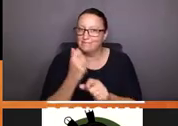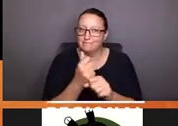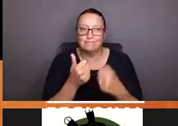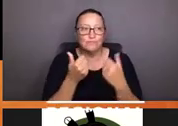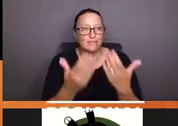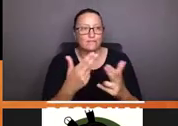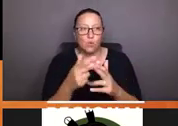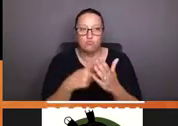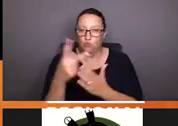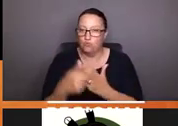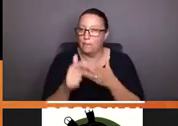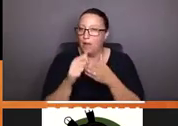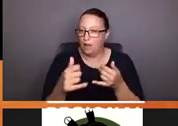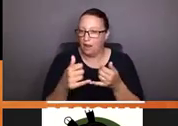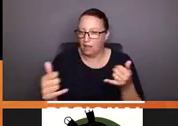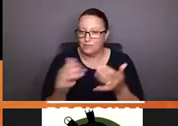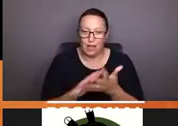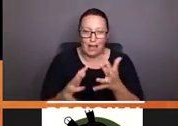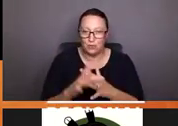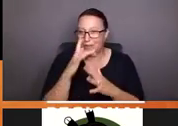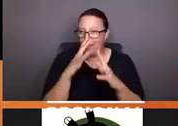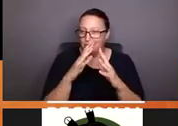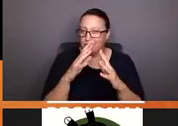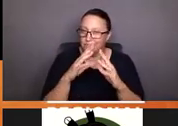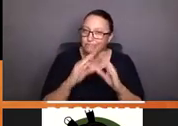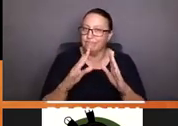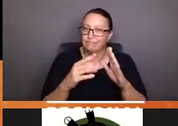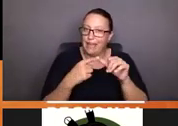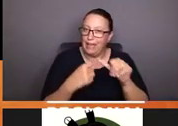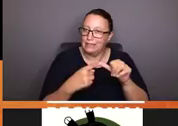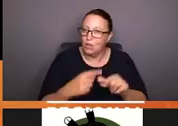program guidelines for how you might approach addressing each criteria.